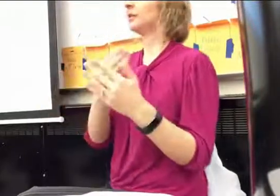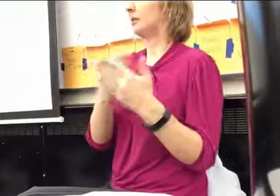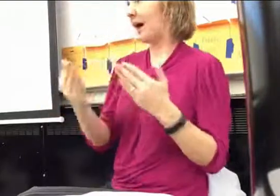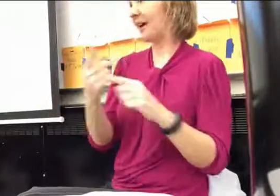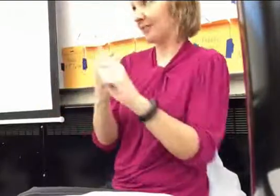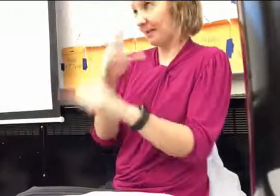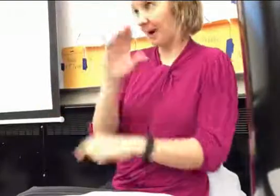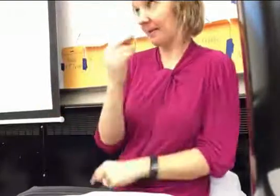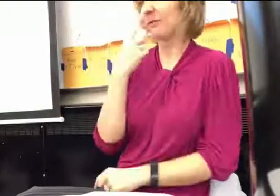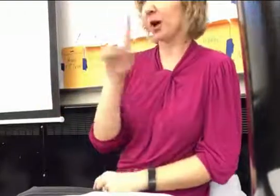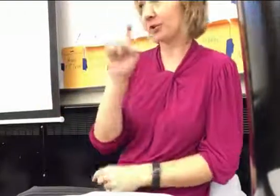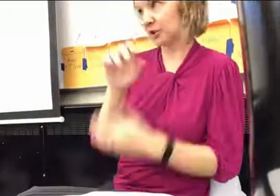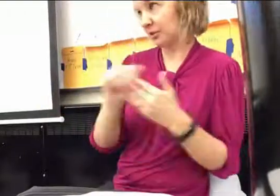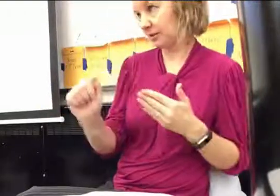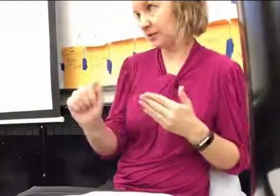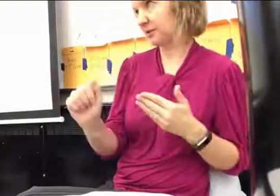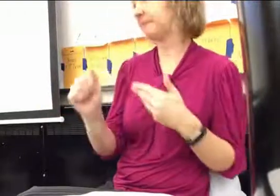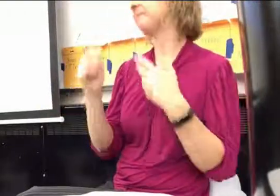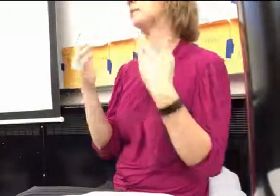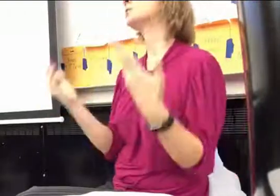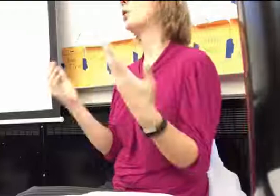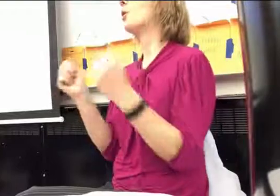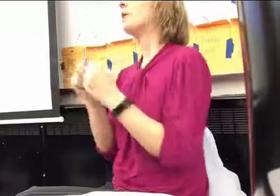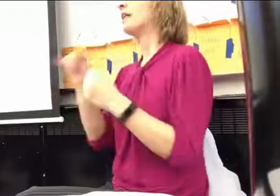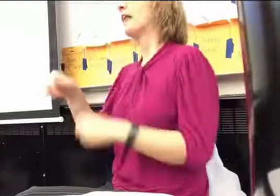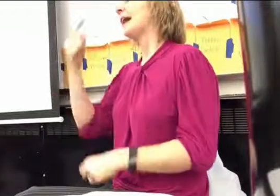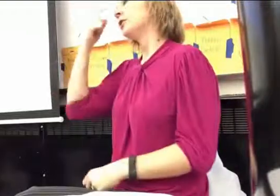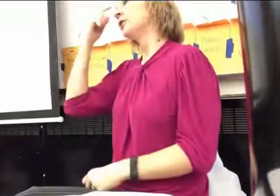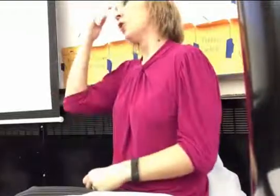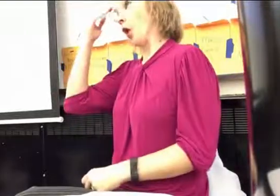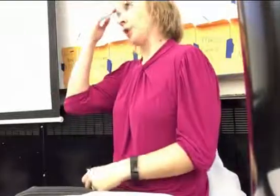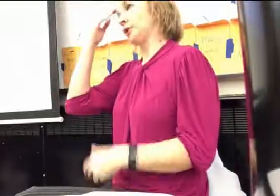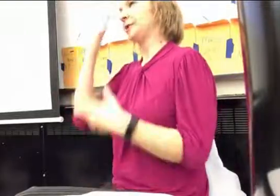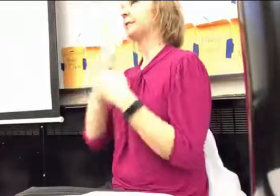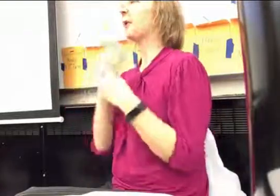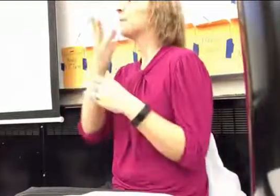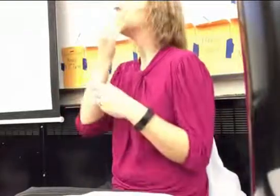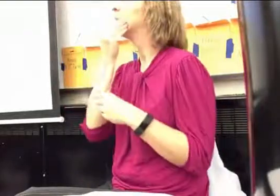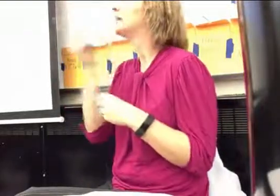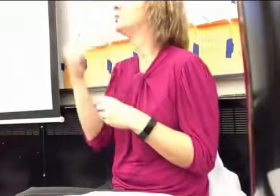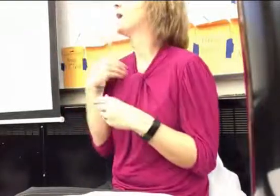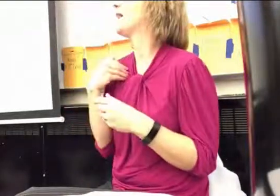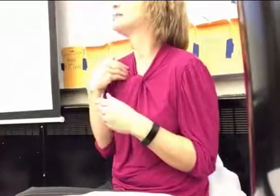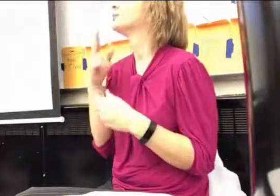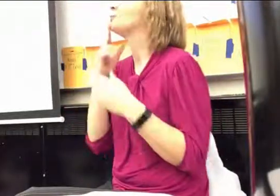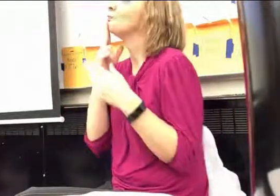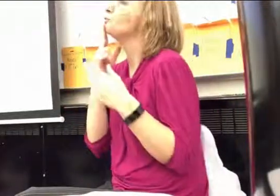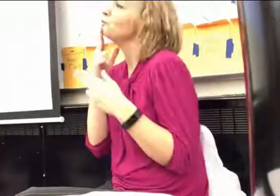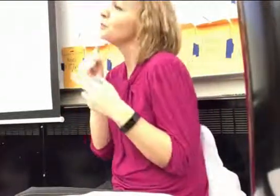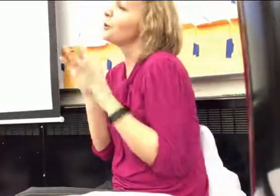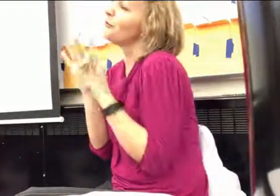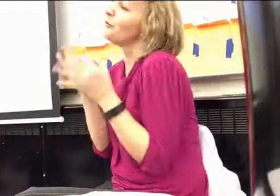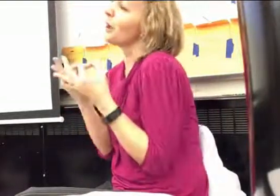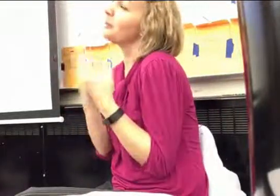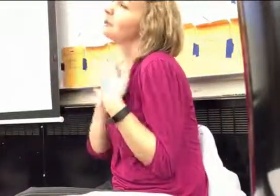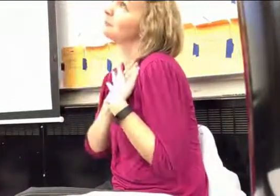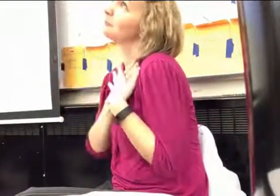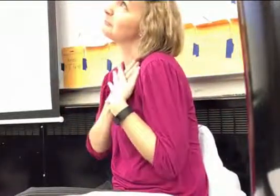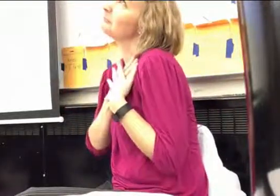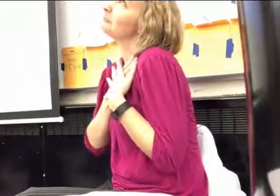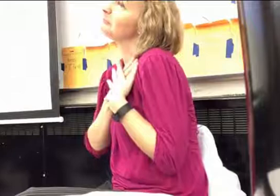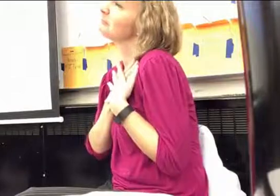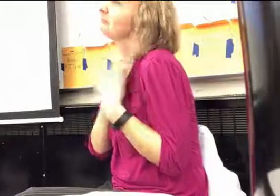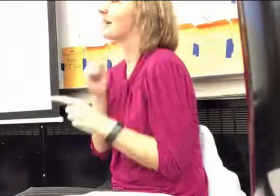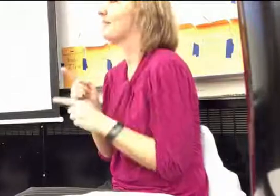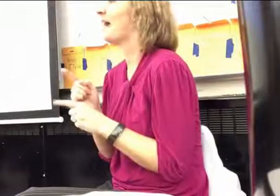Microsoft company. So with this knowledge, let's pretend that you have this super cute little family. Aw. Yeah,